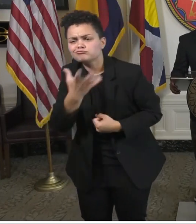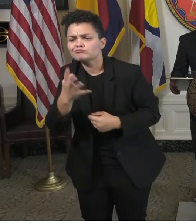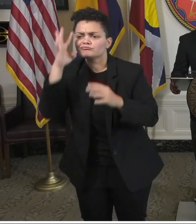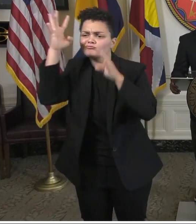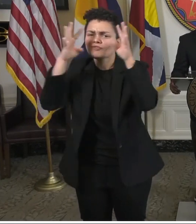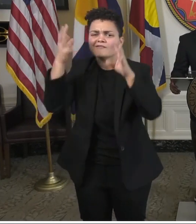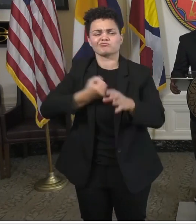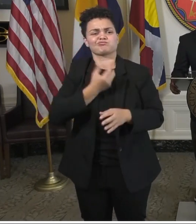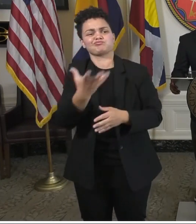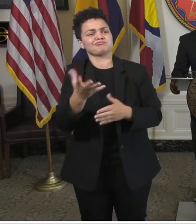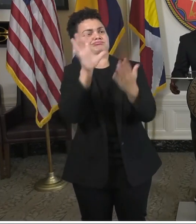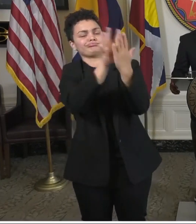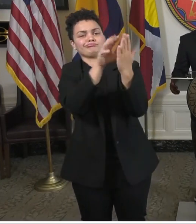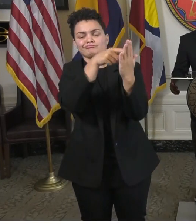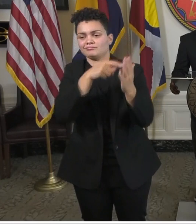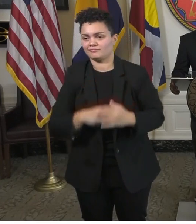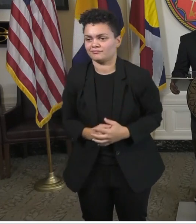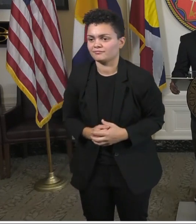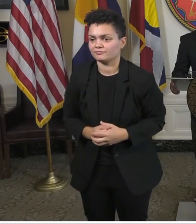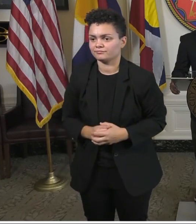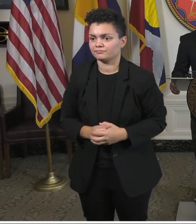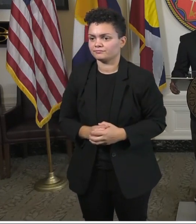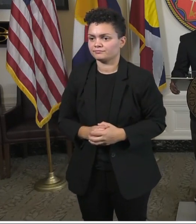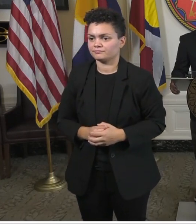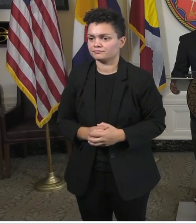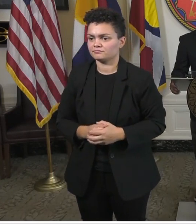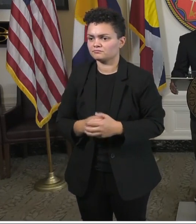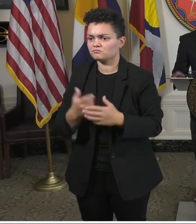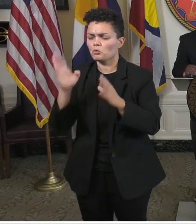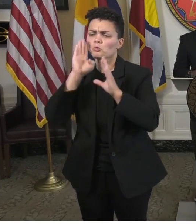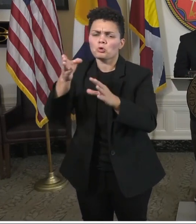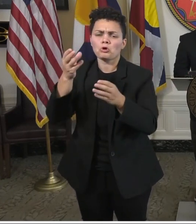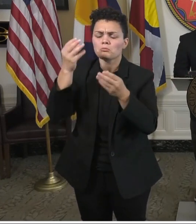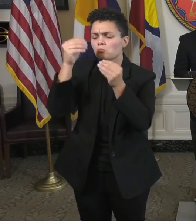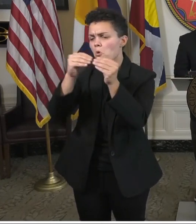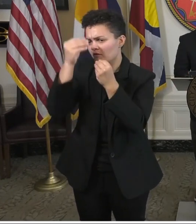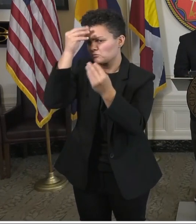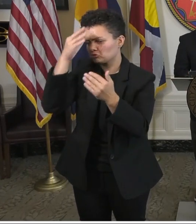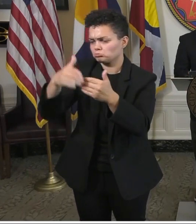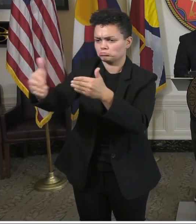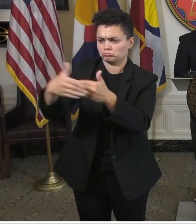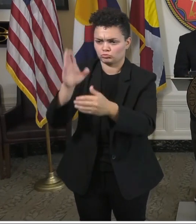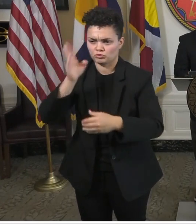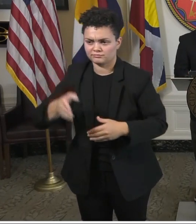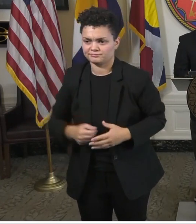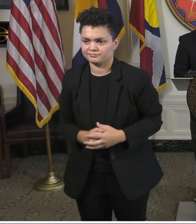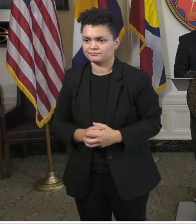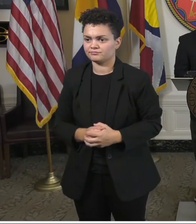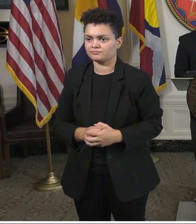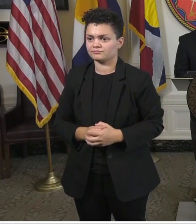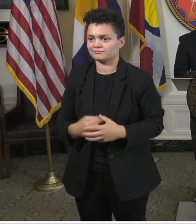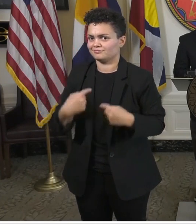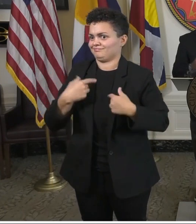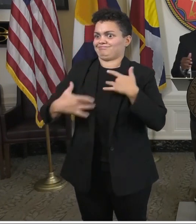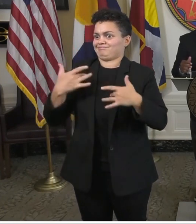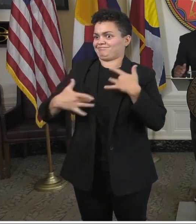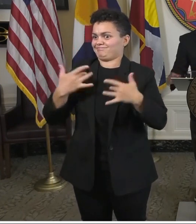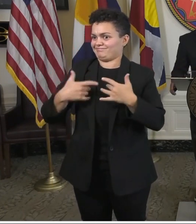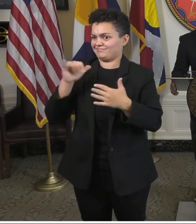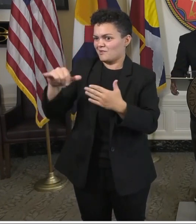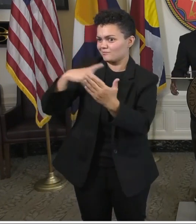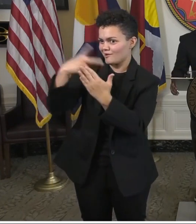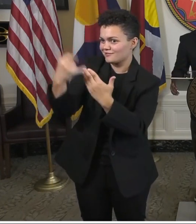Denver, Colorado. And so you will have more information about that coming very soon, but I want to share with you that I'm excited Denver Public Schools and the School of